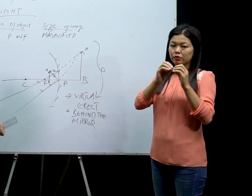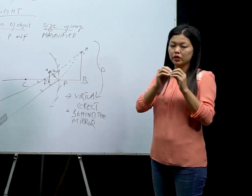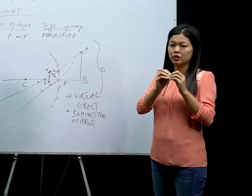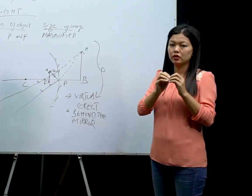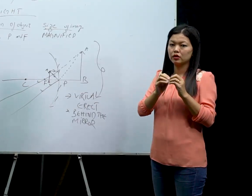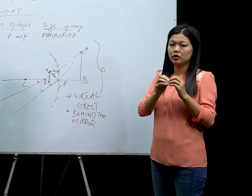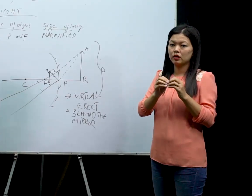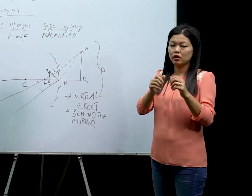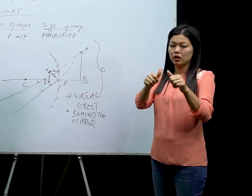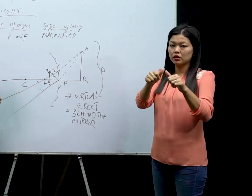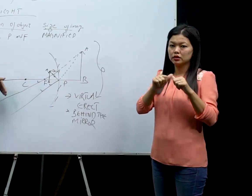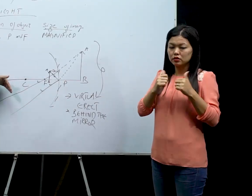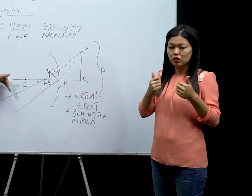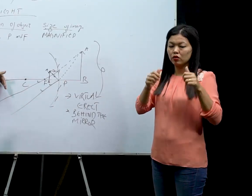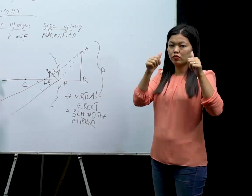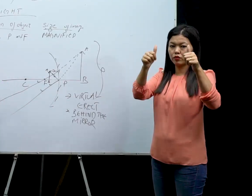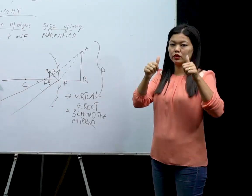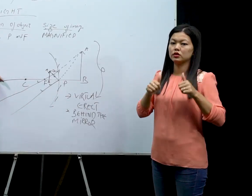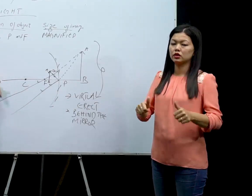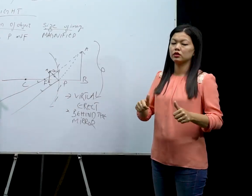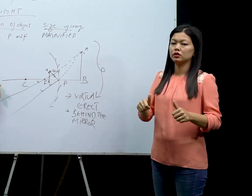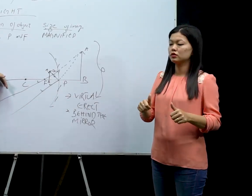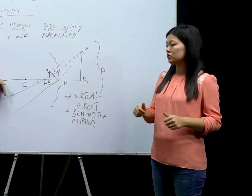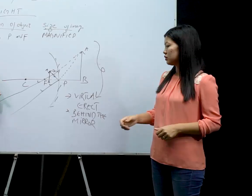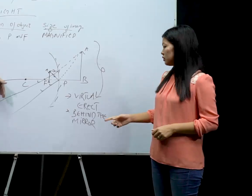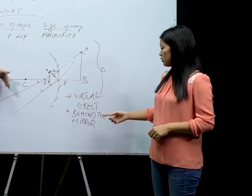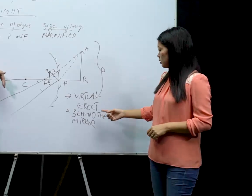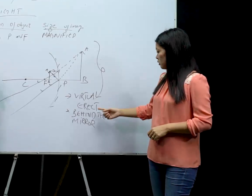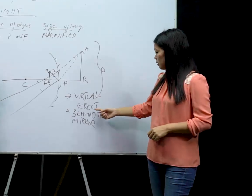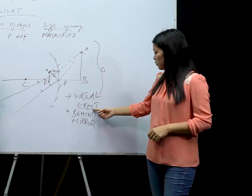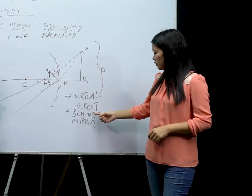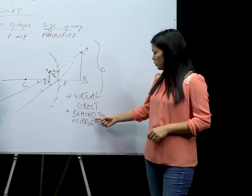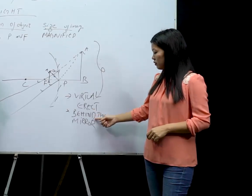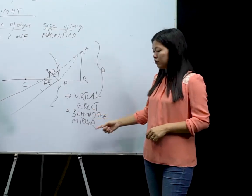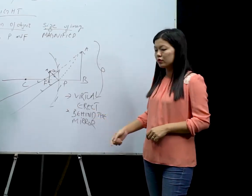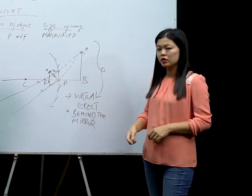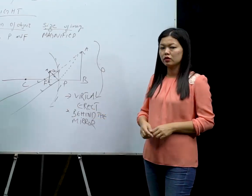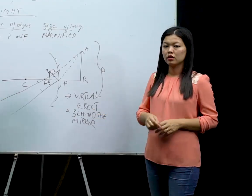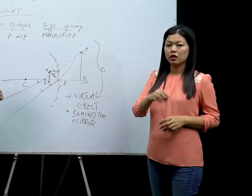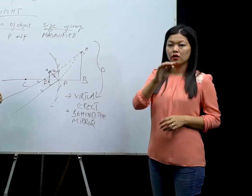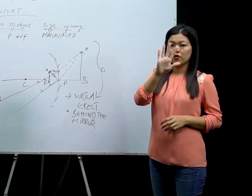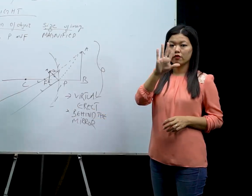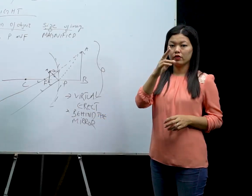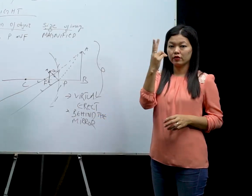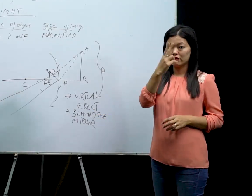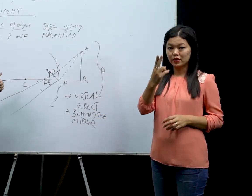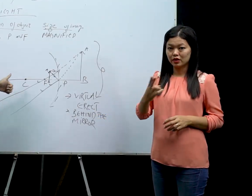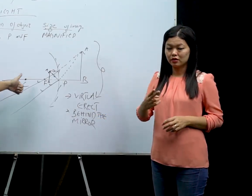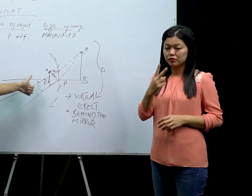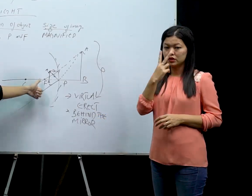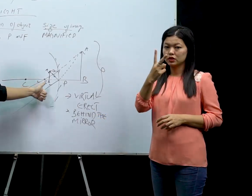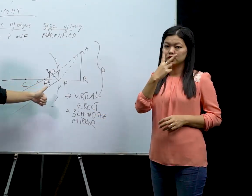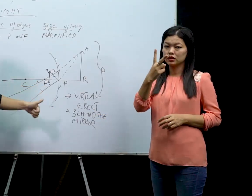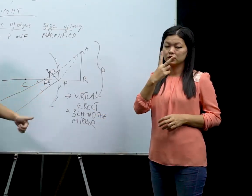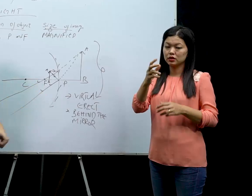the first 5 was all the image we got this side, right? We got on the front of the mirror. But the last one, when the object